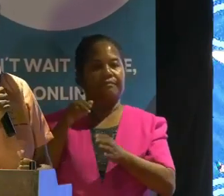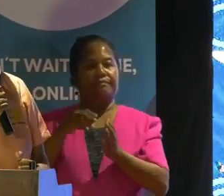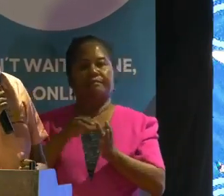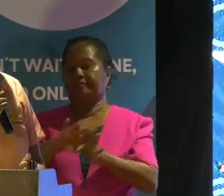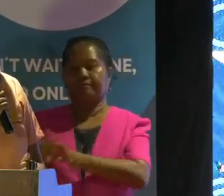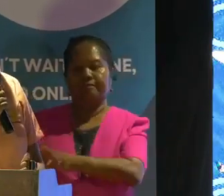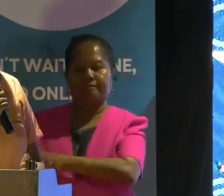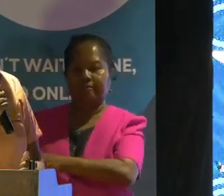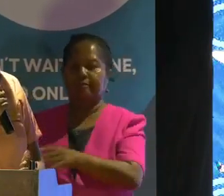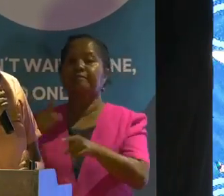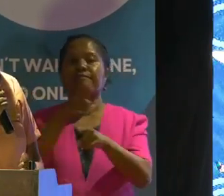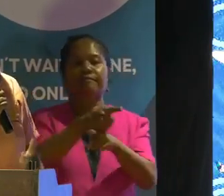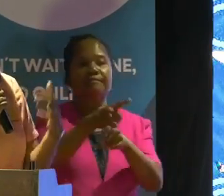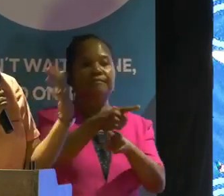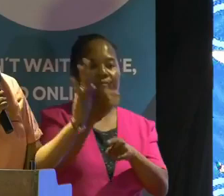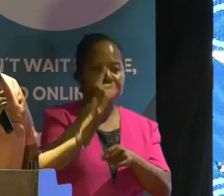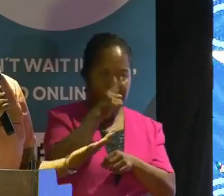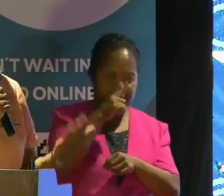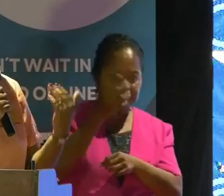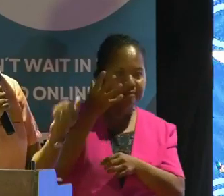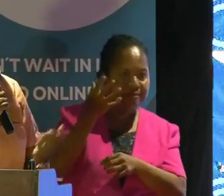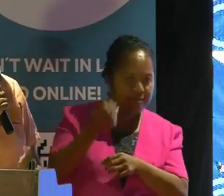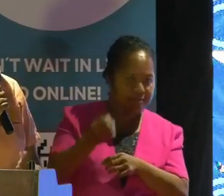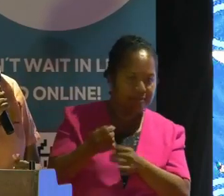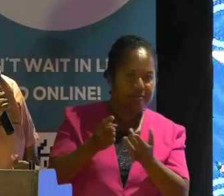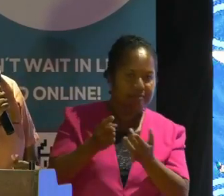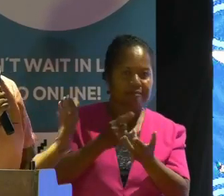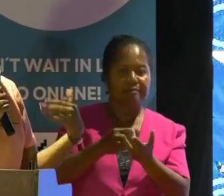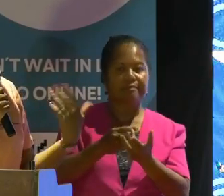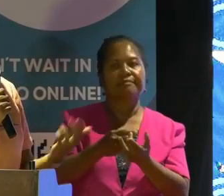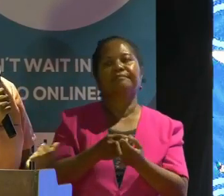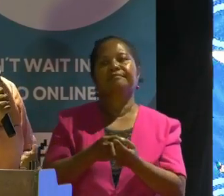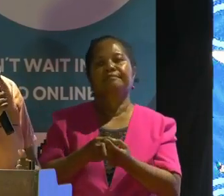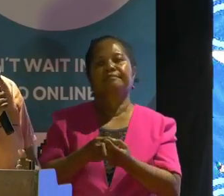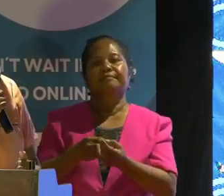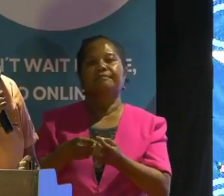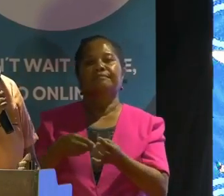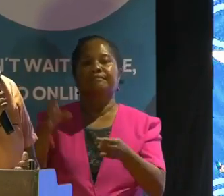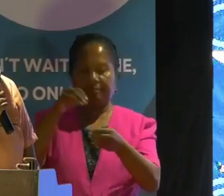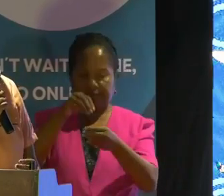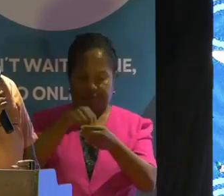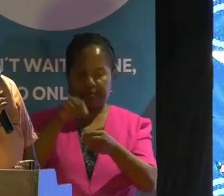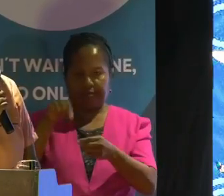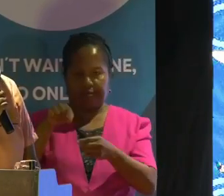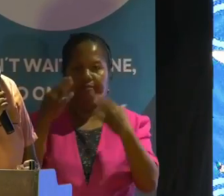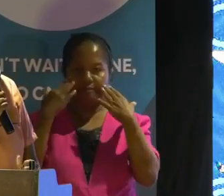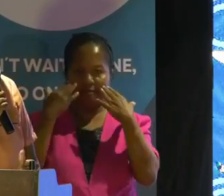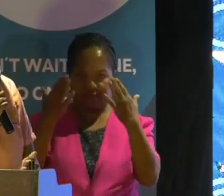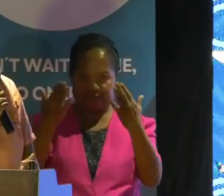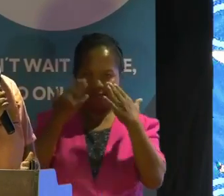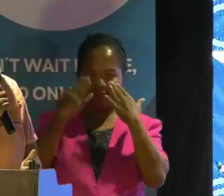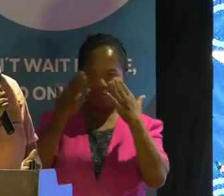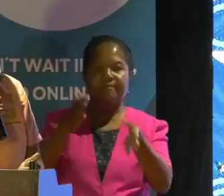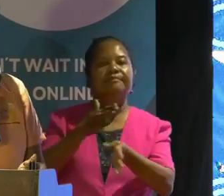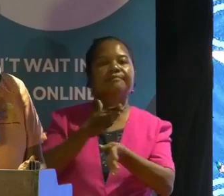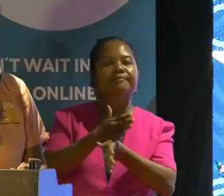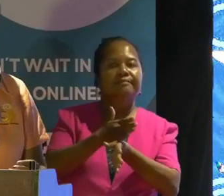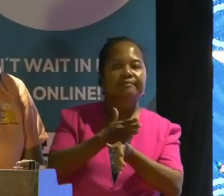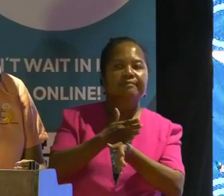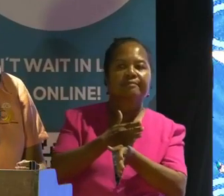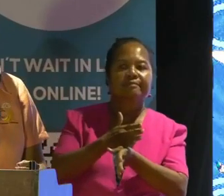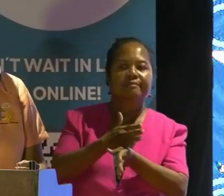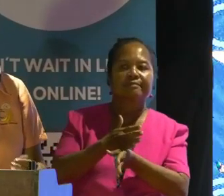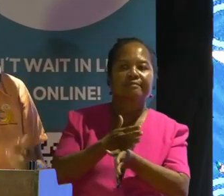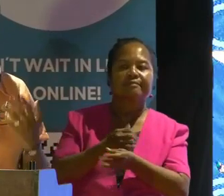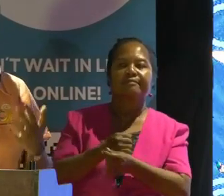online where that have other needs too are also catered for in this all awareness that we